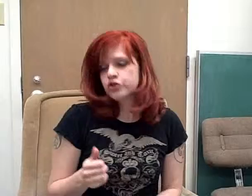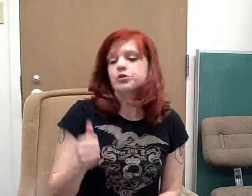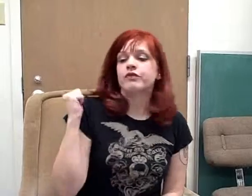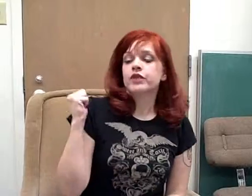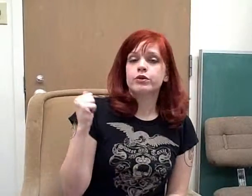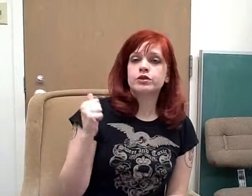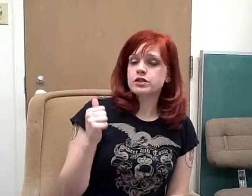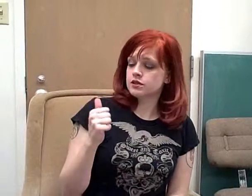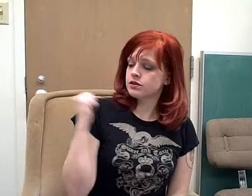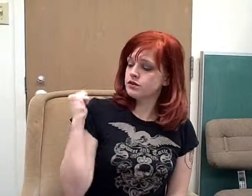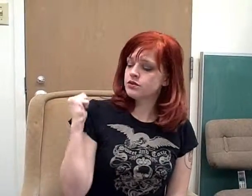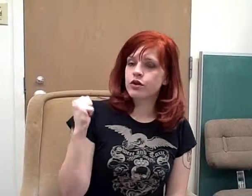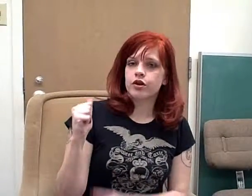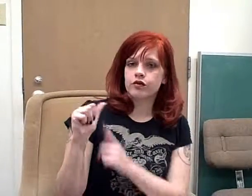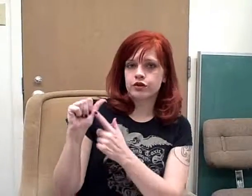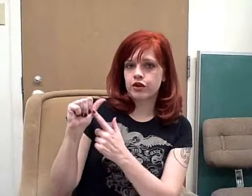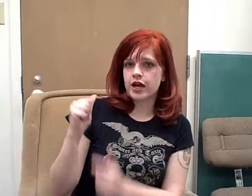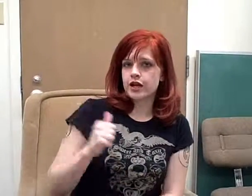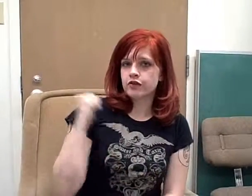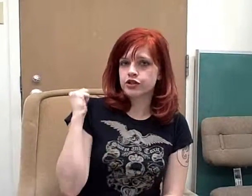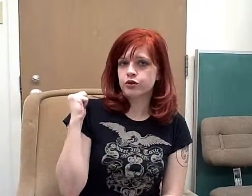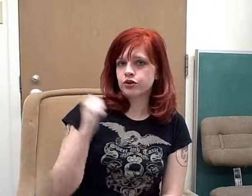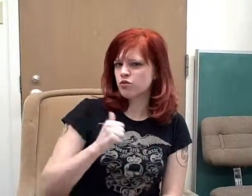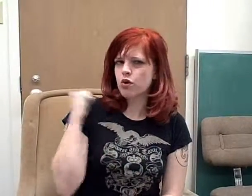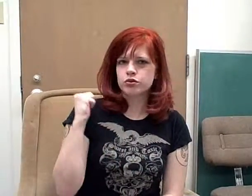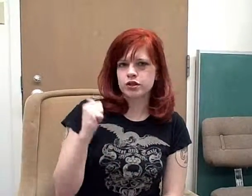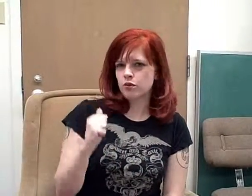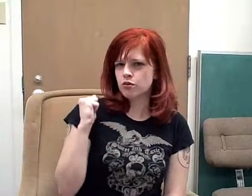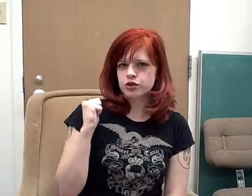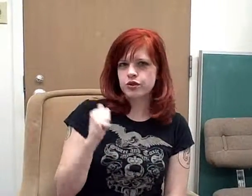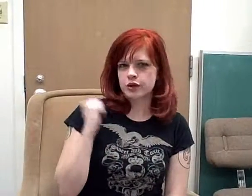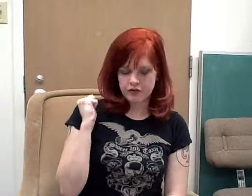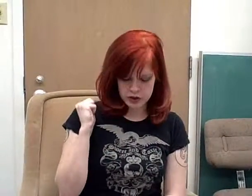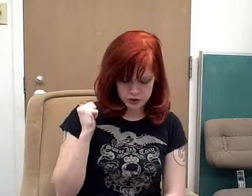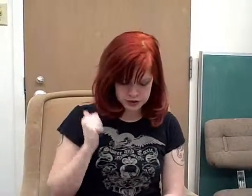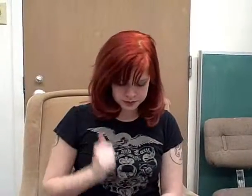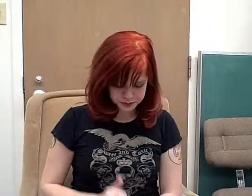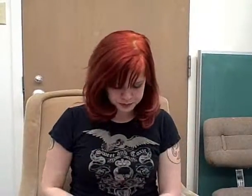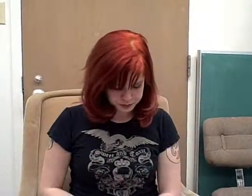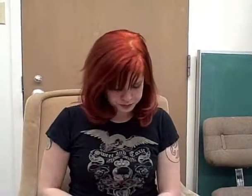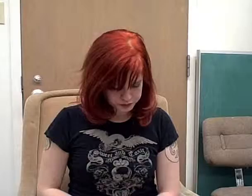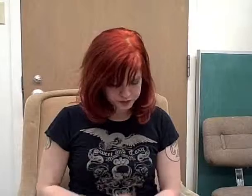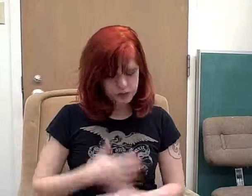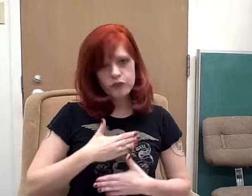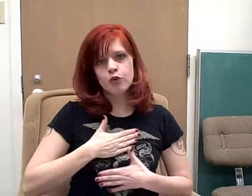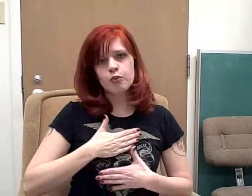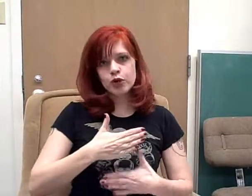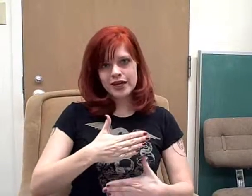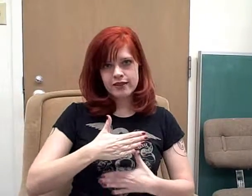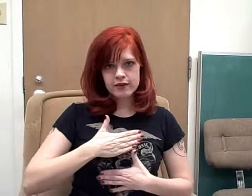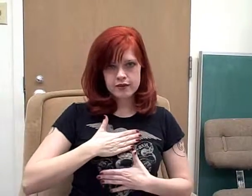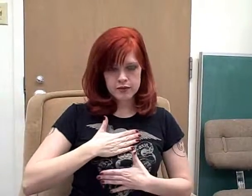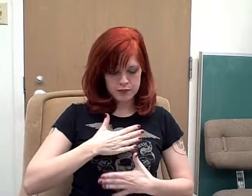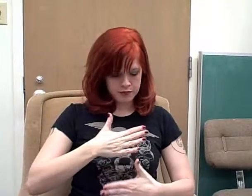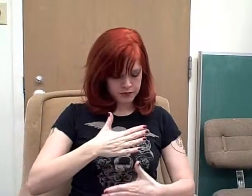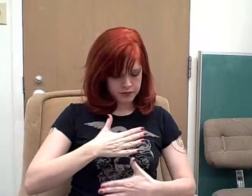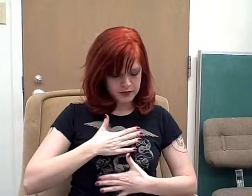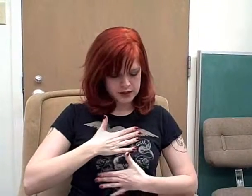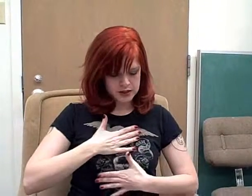To refuse, throw it over your A hand over your shoulder. Won't, I won't do it, I refuse. Breathe. This is a